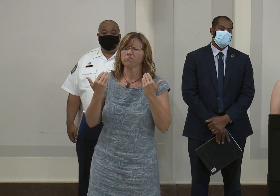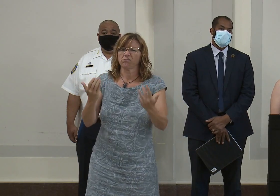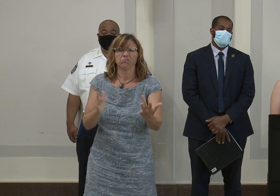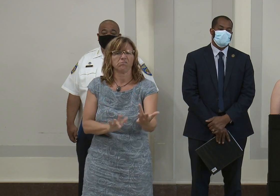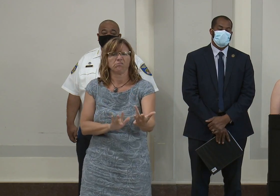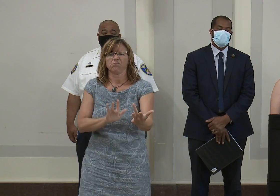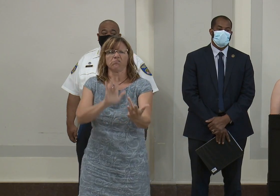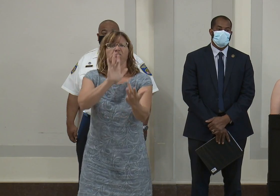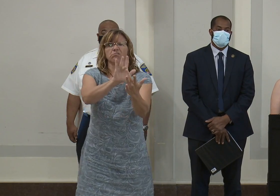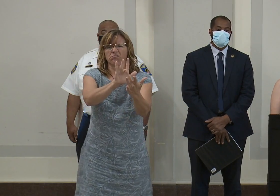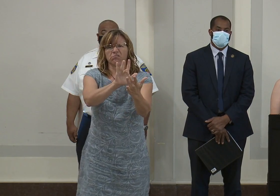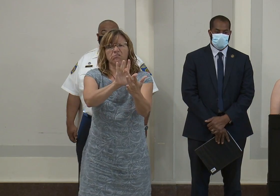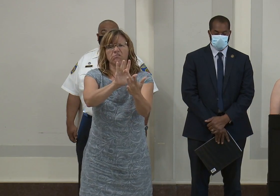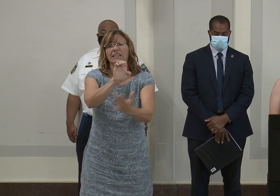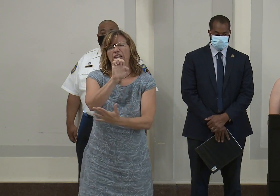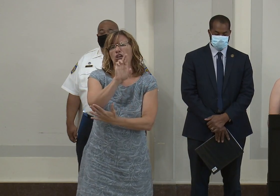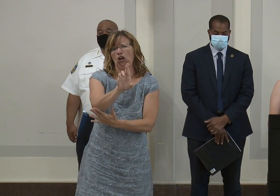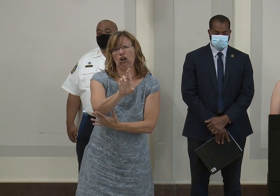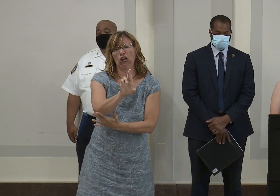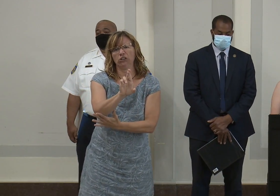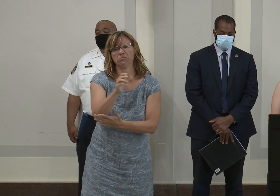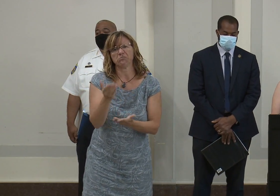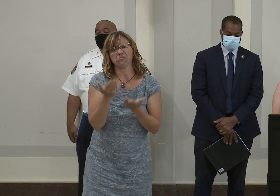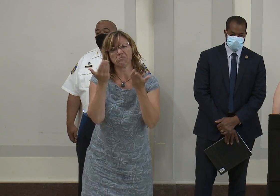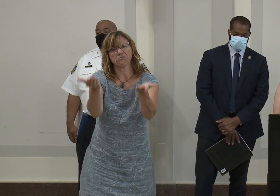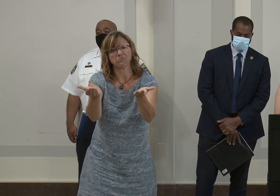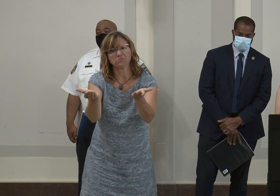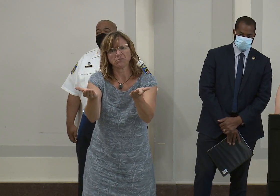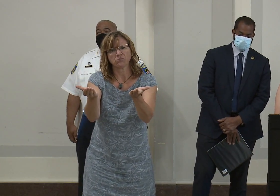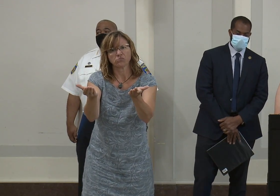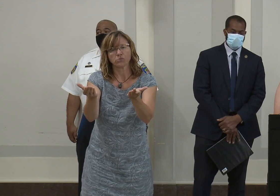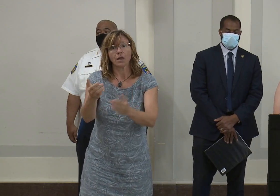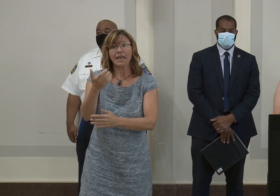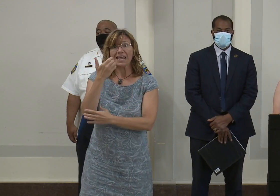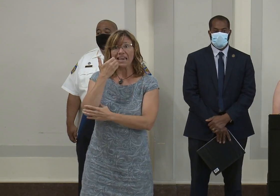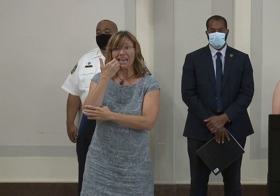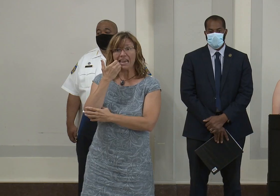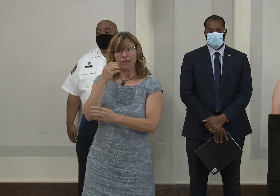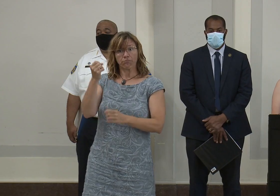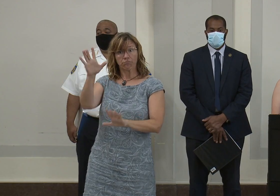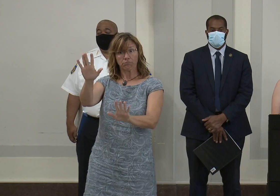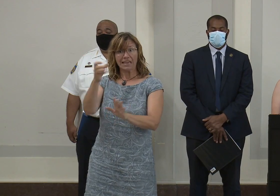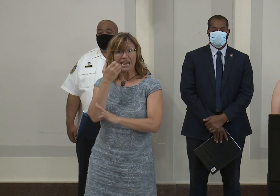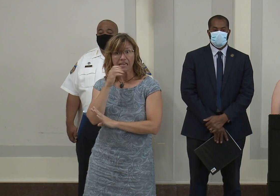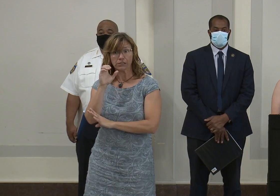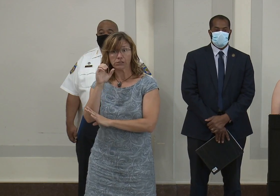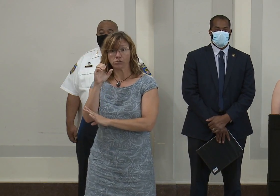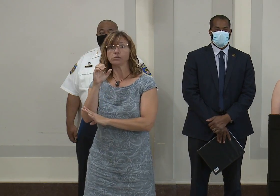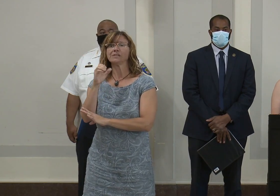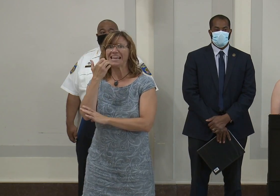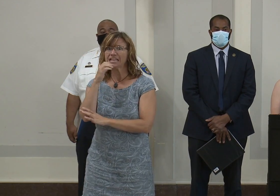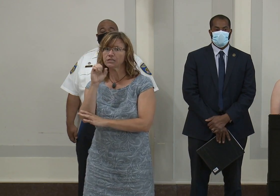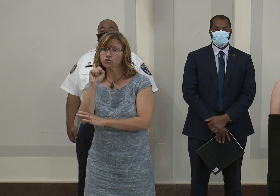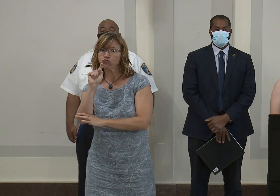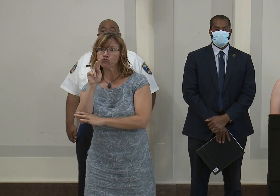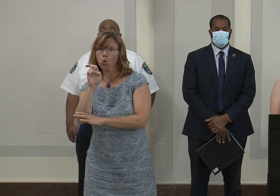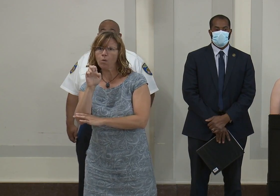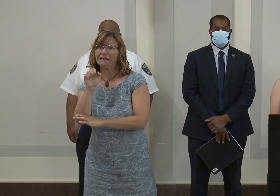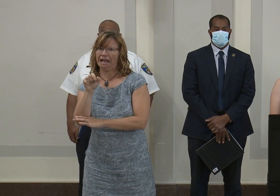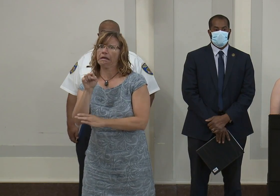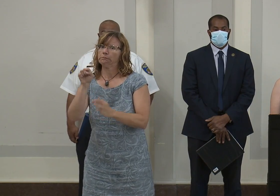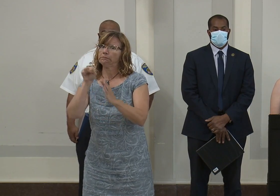stroke can kill. Never leave children or pets alone in closed vehicles, even for short periods of